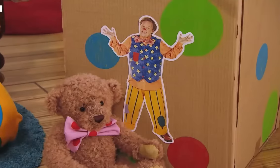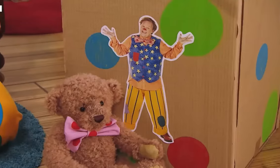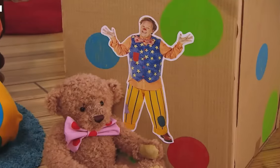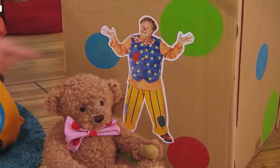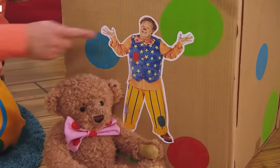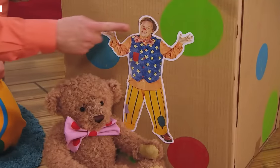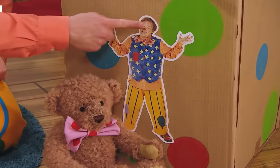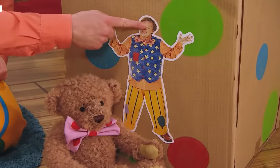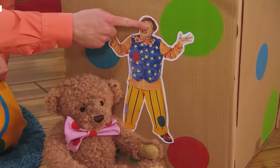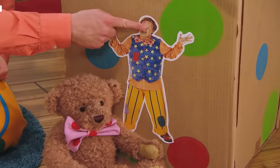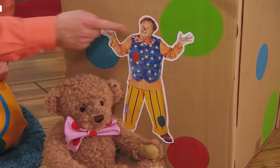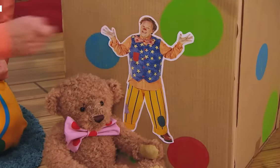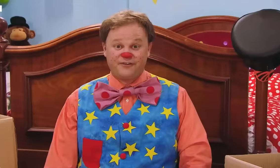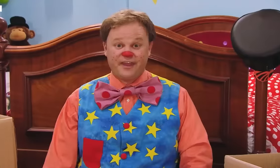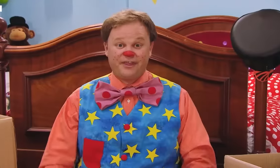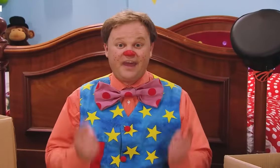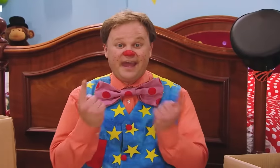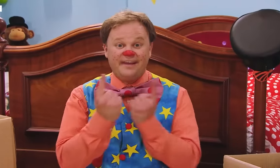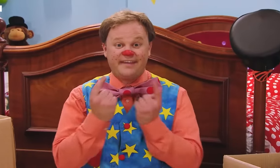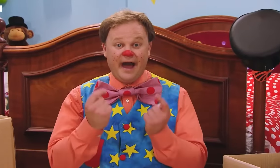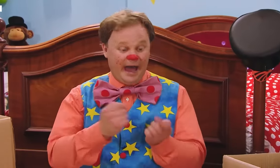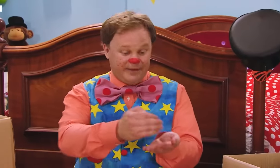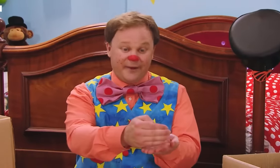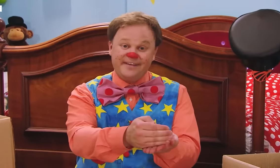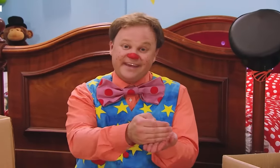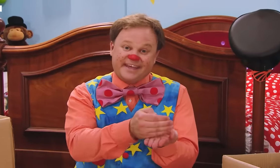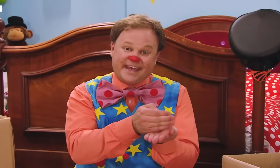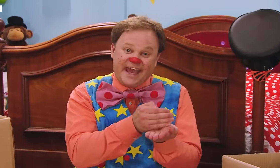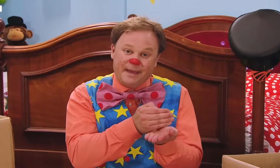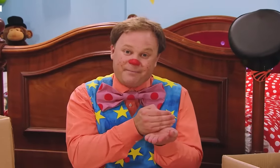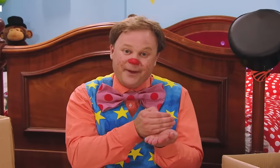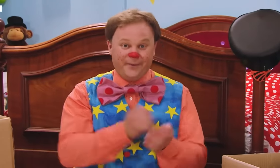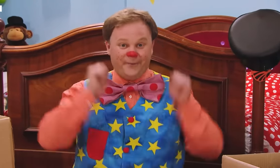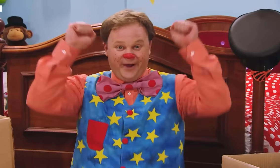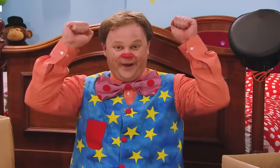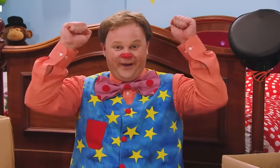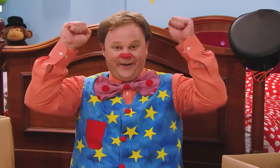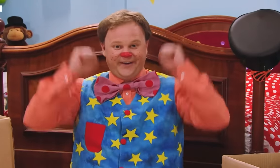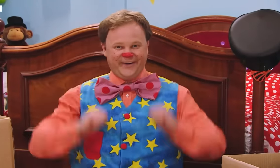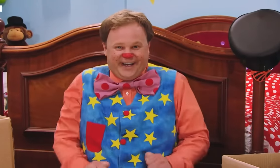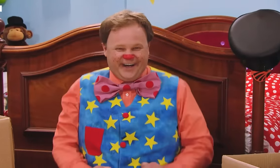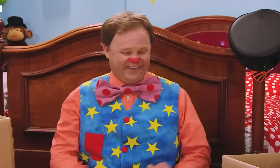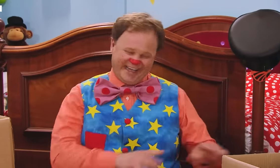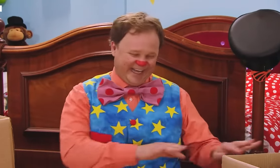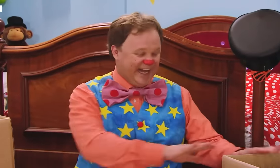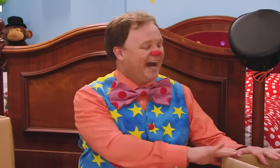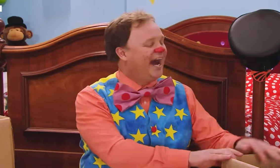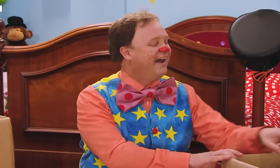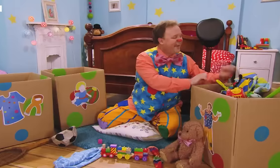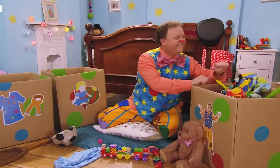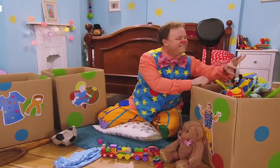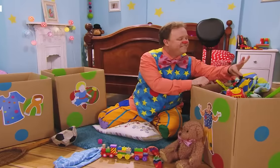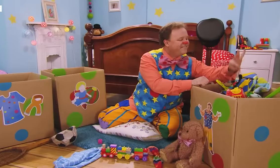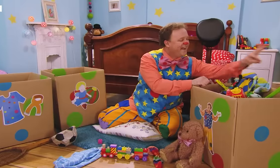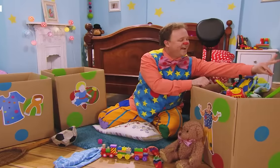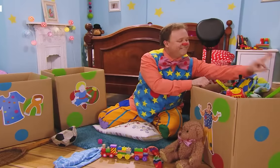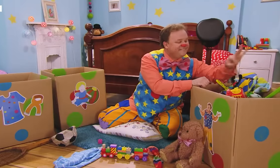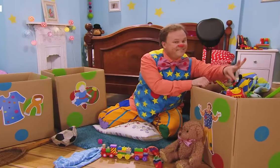And this box is for the things I'm going to keep. Woohoo! There's quite a lot of